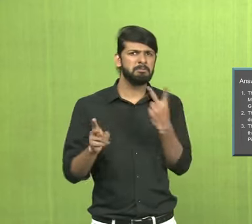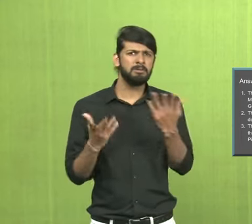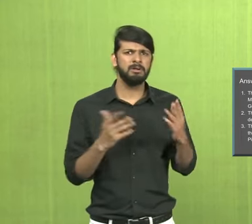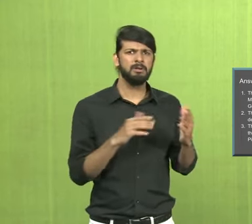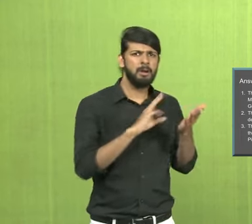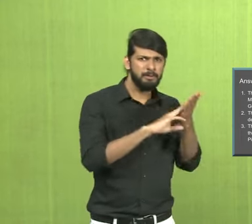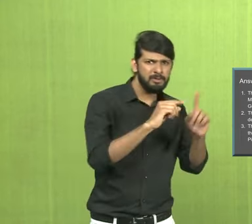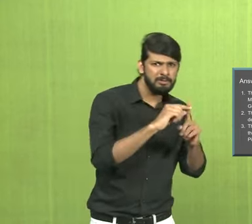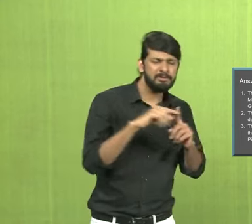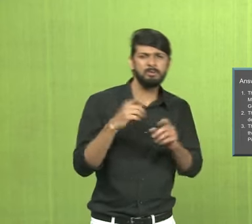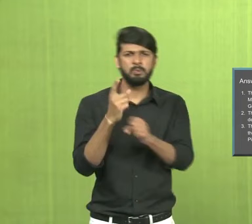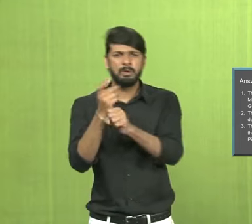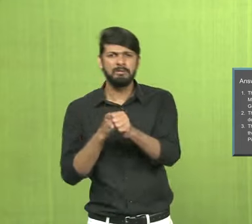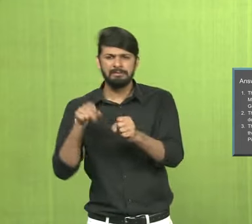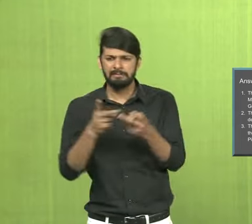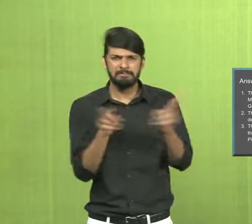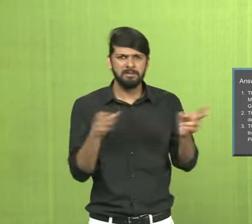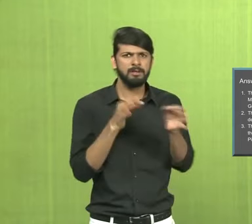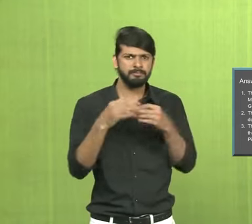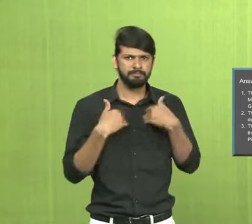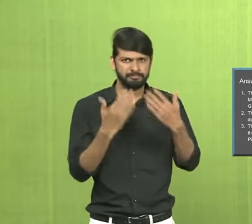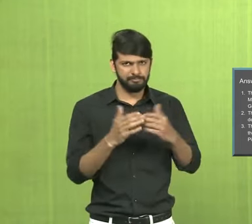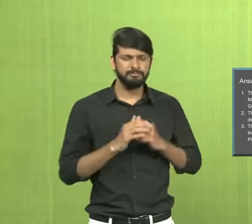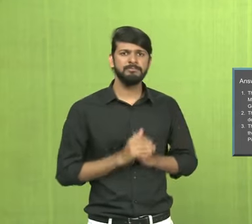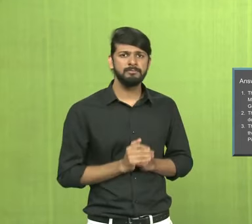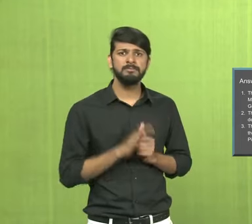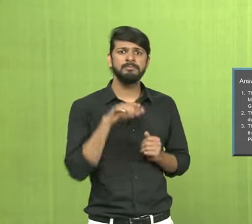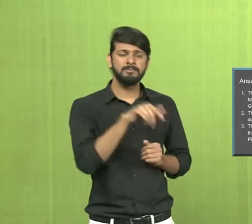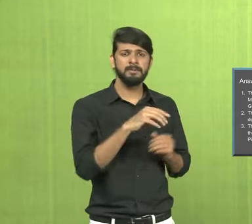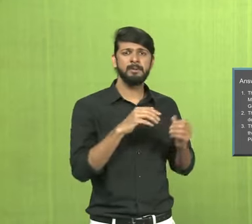Answer number 3, the difference between the Bhil and the Rathwa paintings.